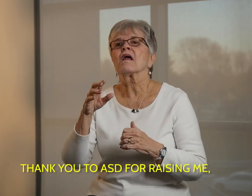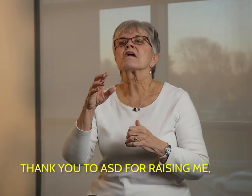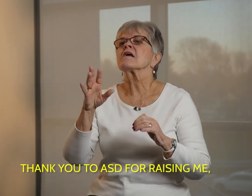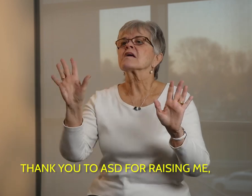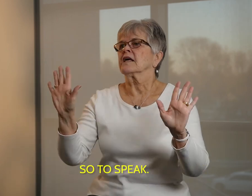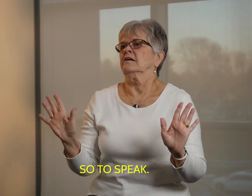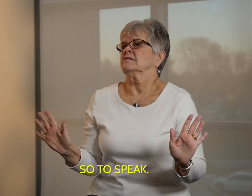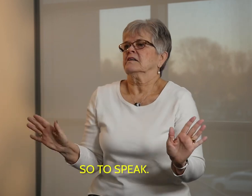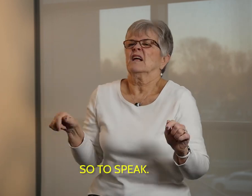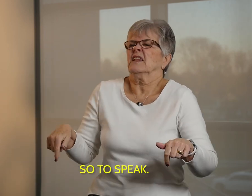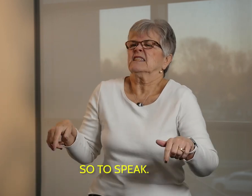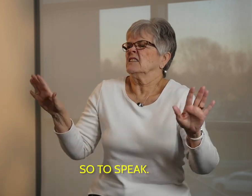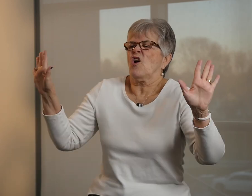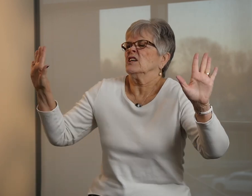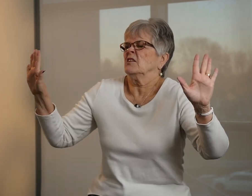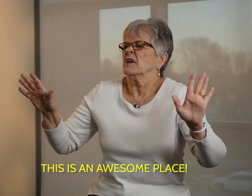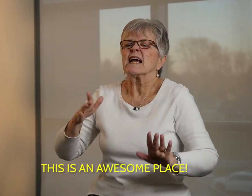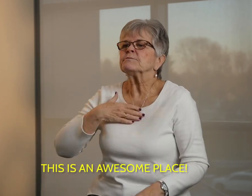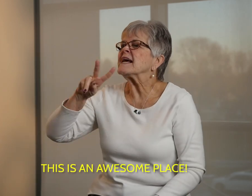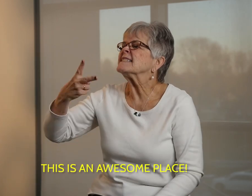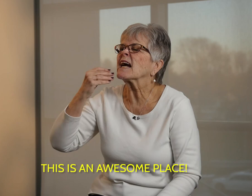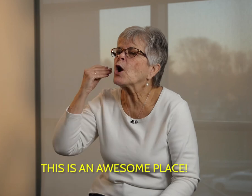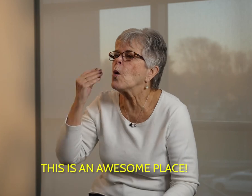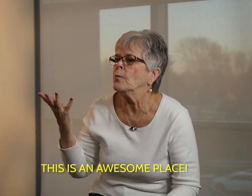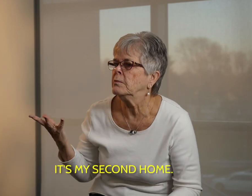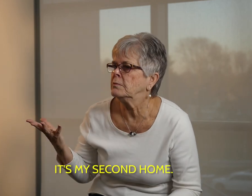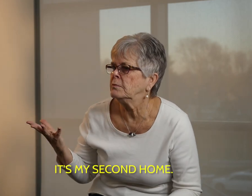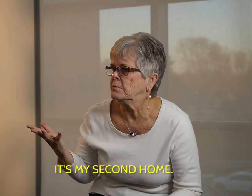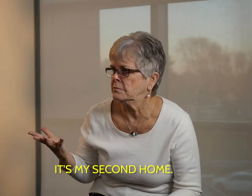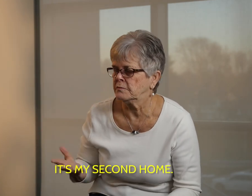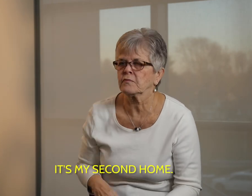for raising me, so to speak. This is an awesome place. It's my second home.